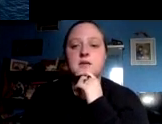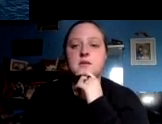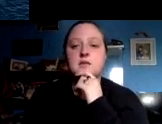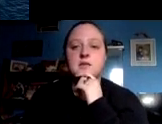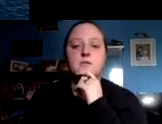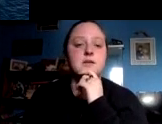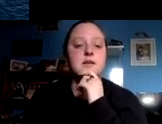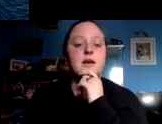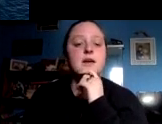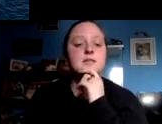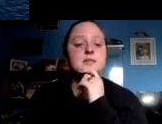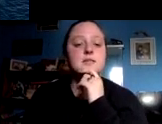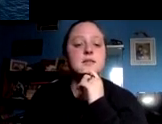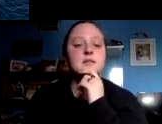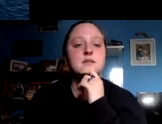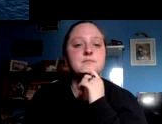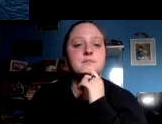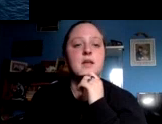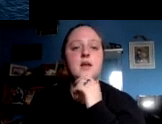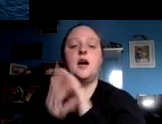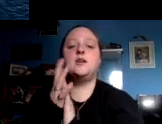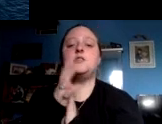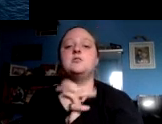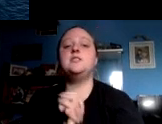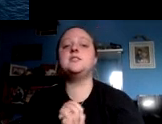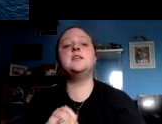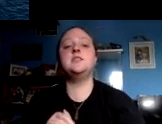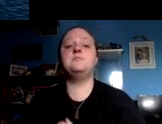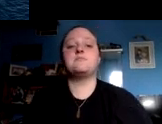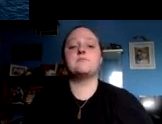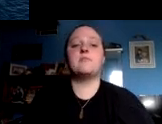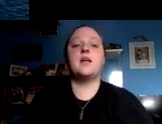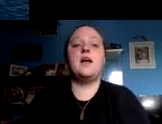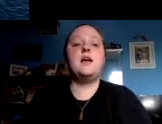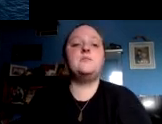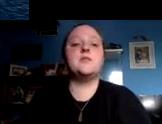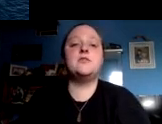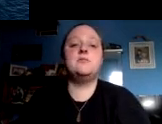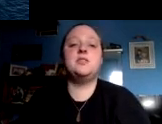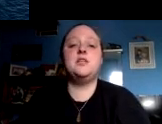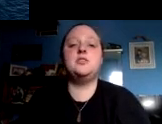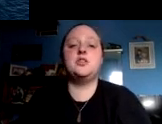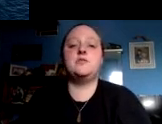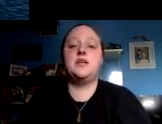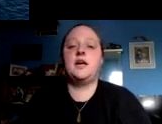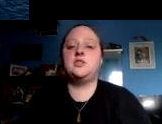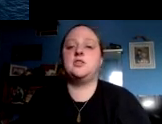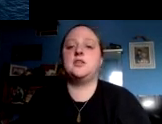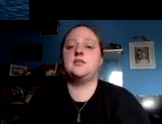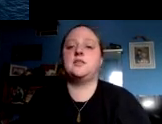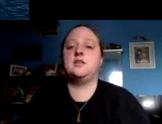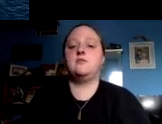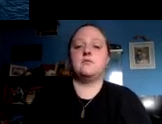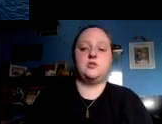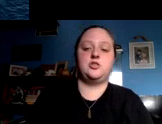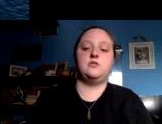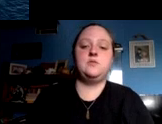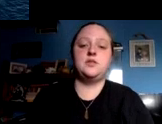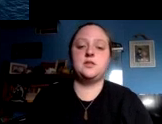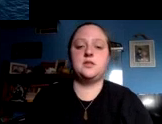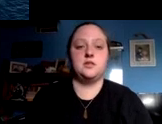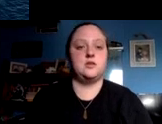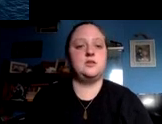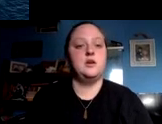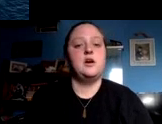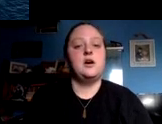well, don't want that. All right, so we decided to perform a knee-jerk reaction test like the one